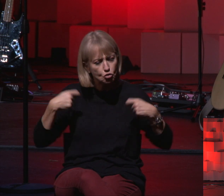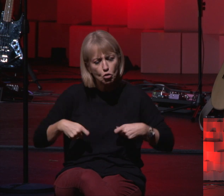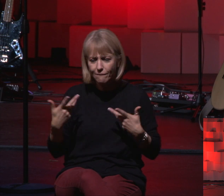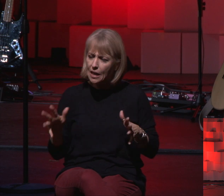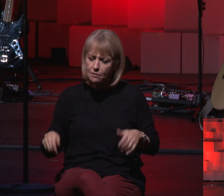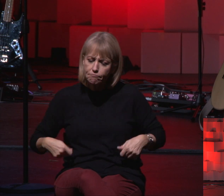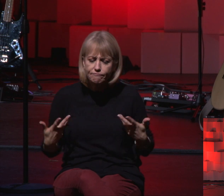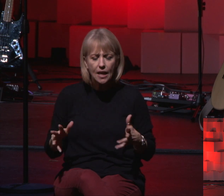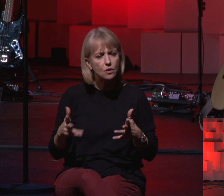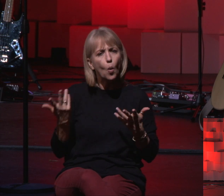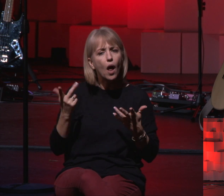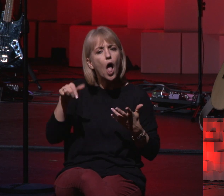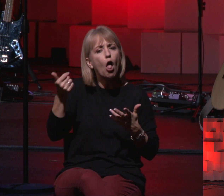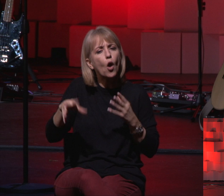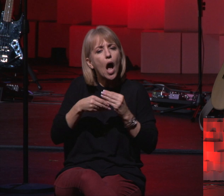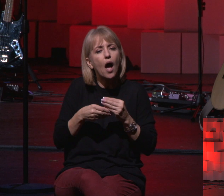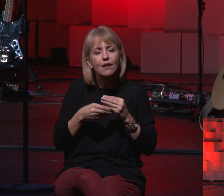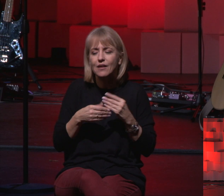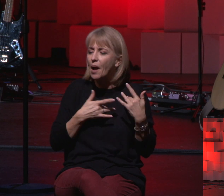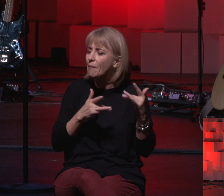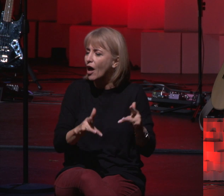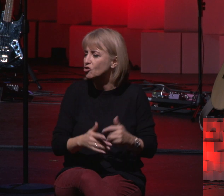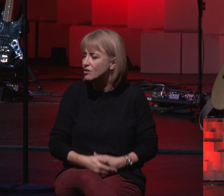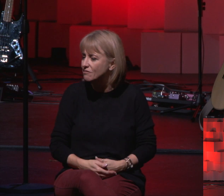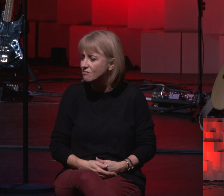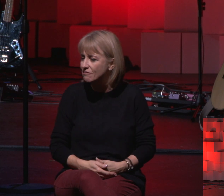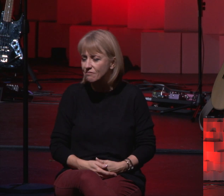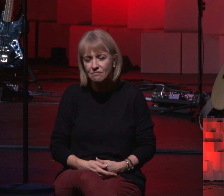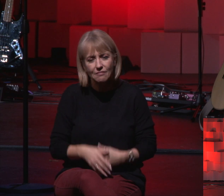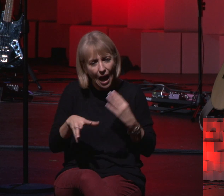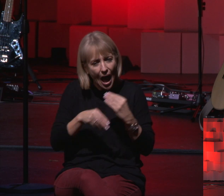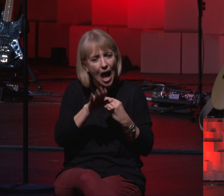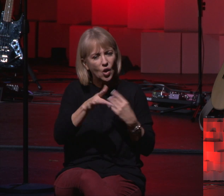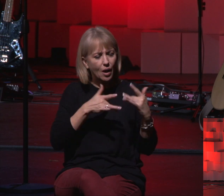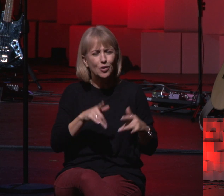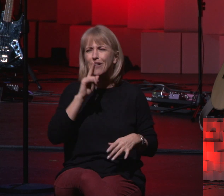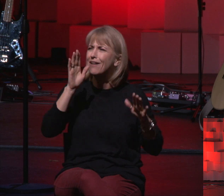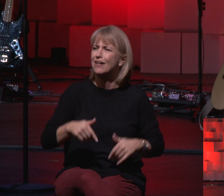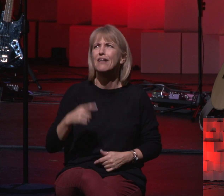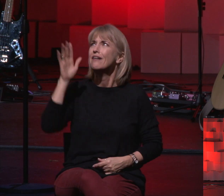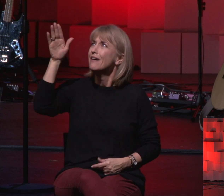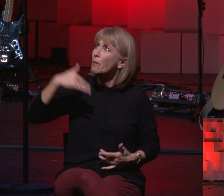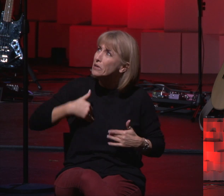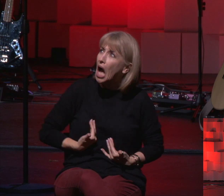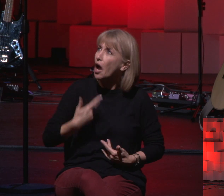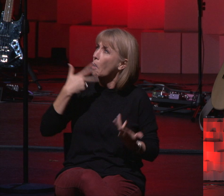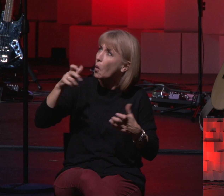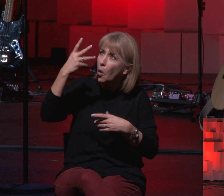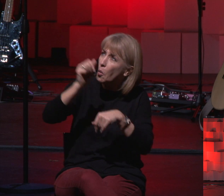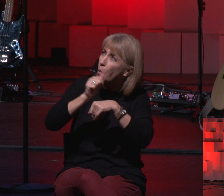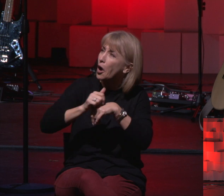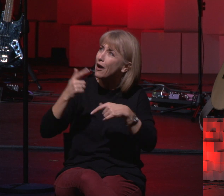on compassion. Literally just say, God, I don't feel like this. I'm tired. I dread going to work